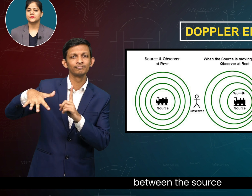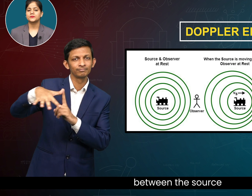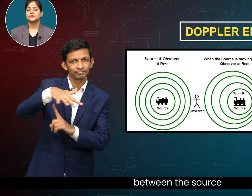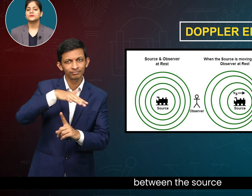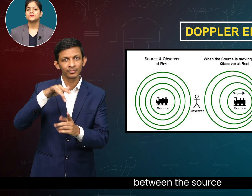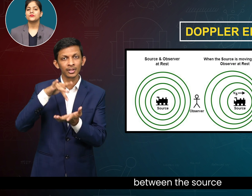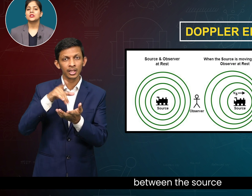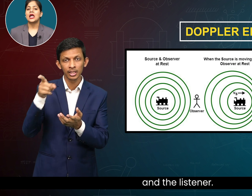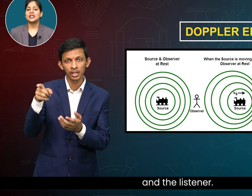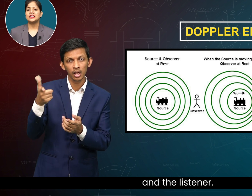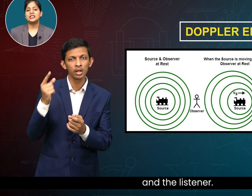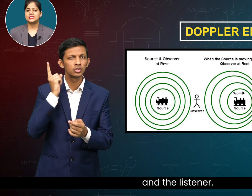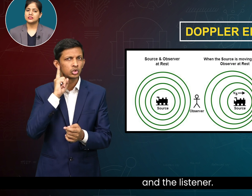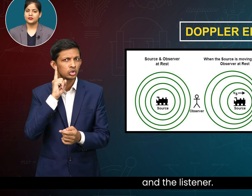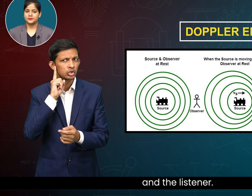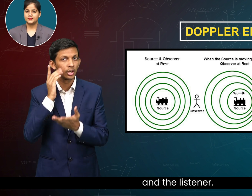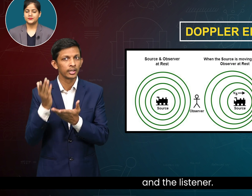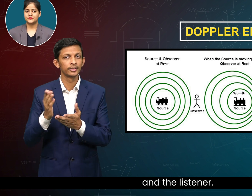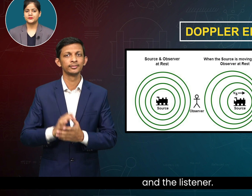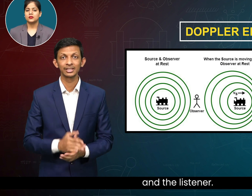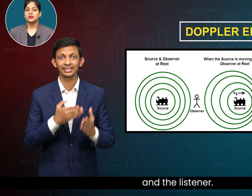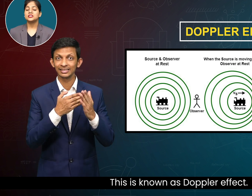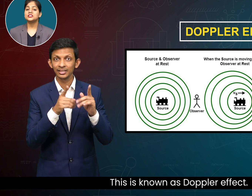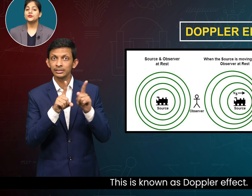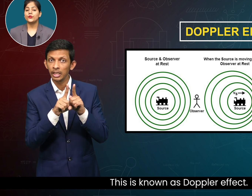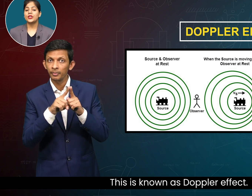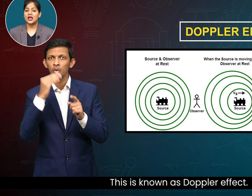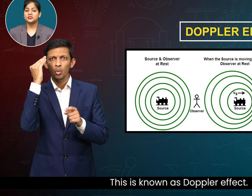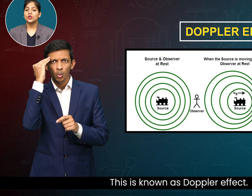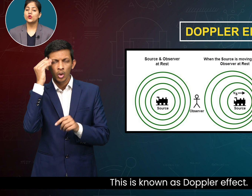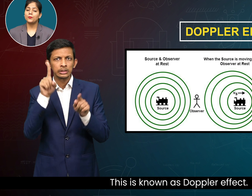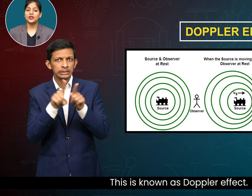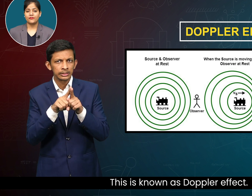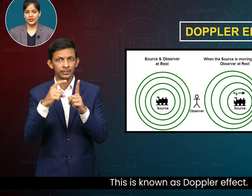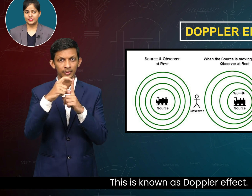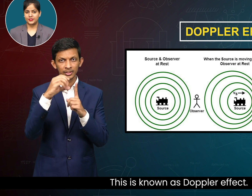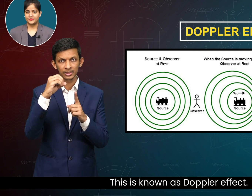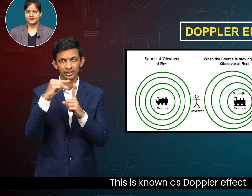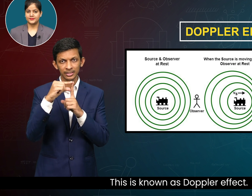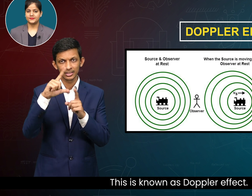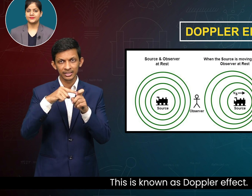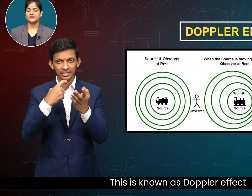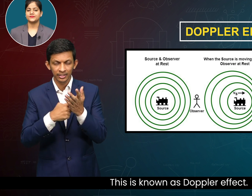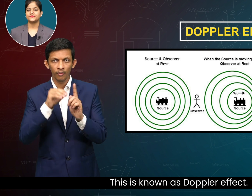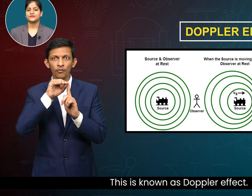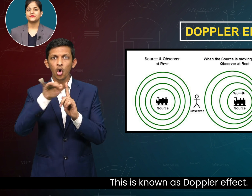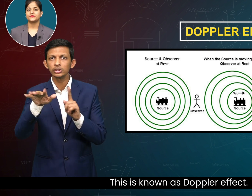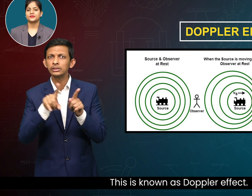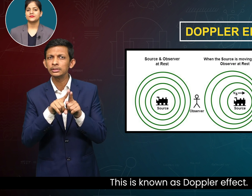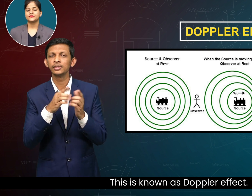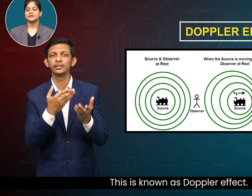source and the listener. This is known as Doppler effect.